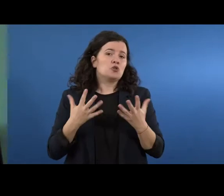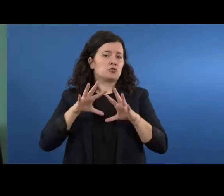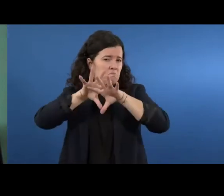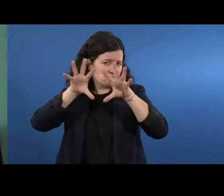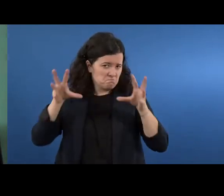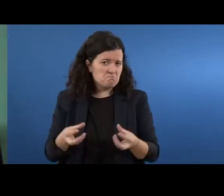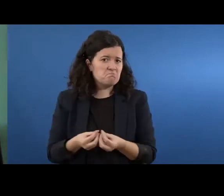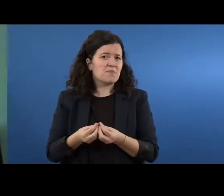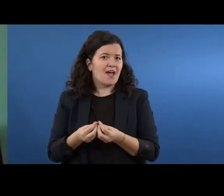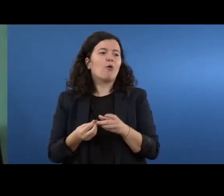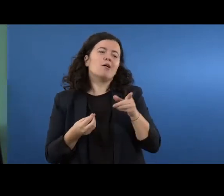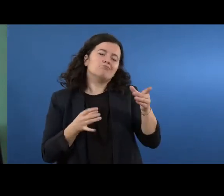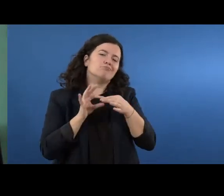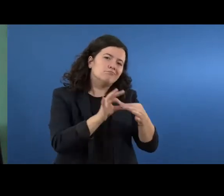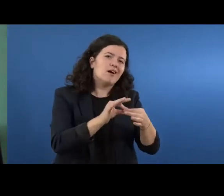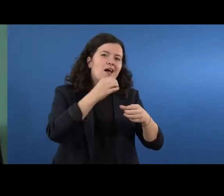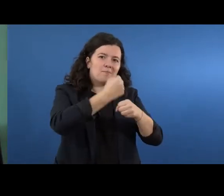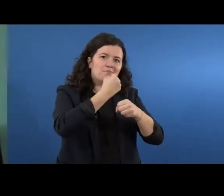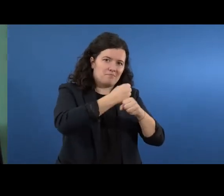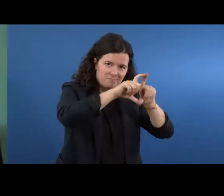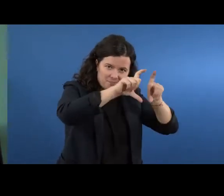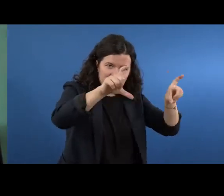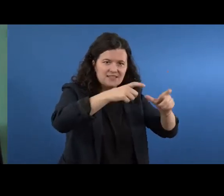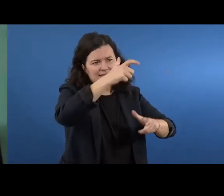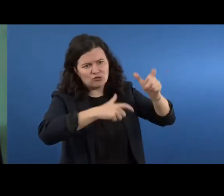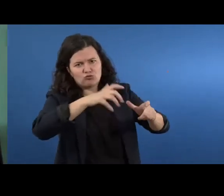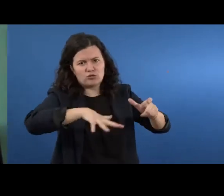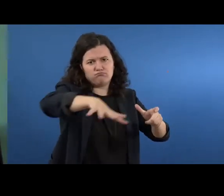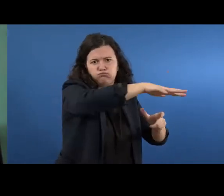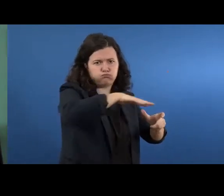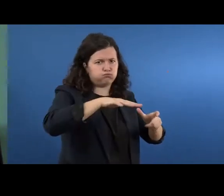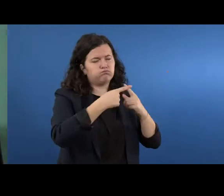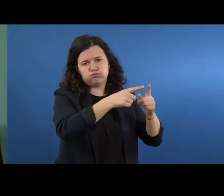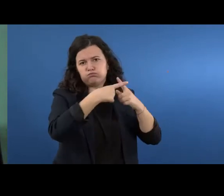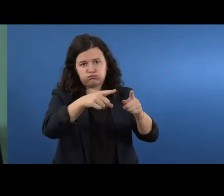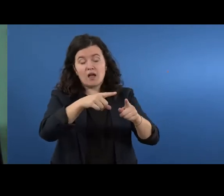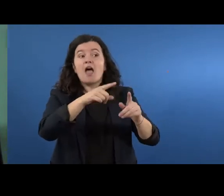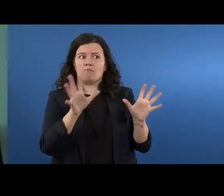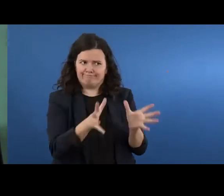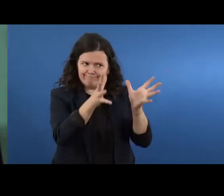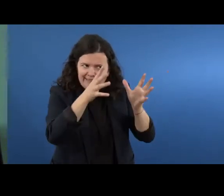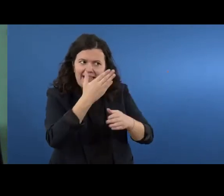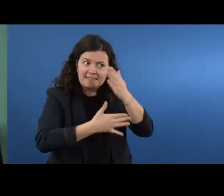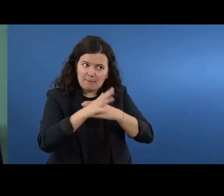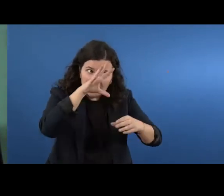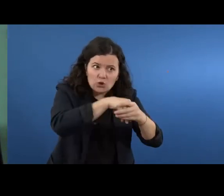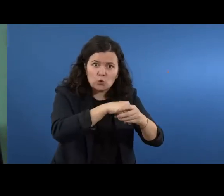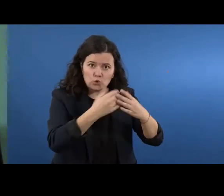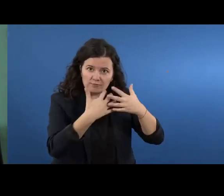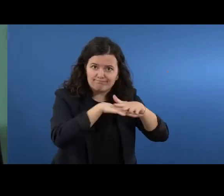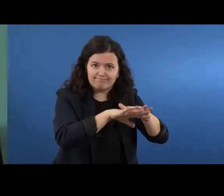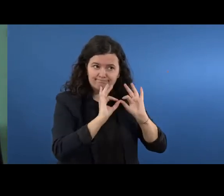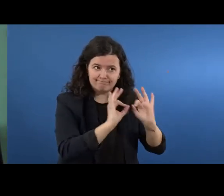we meet the private sector, especially the industries and businesses, where they are when it comes to promoting disability inclusion in the workplace. And I would say in the